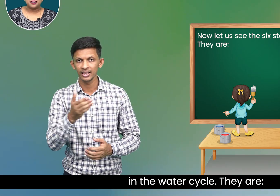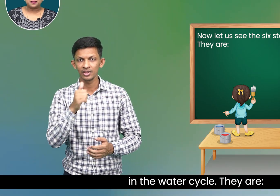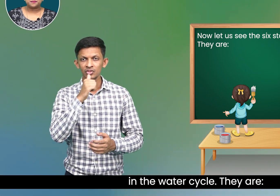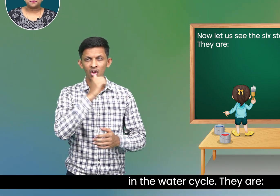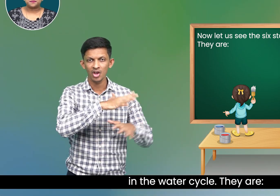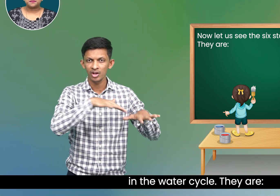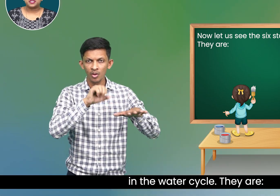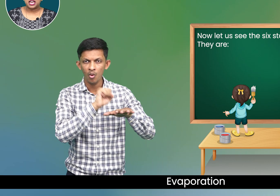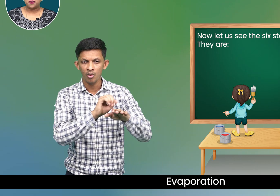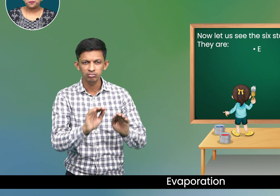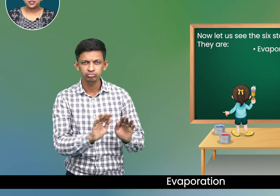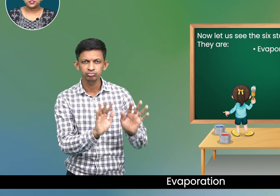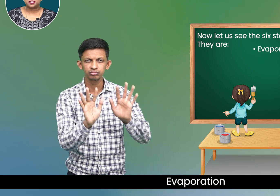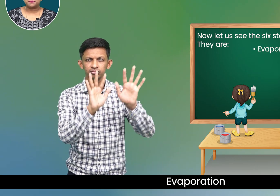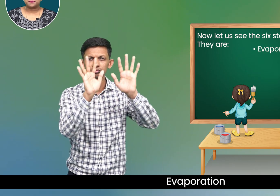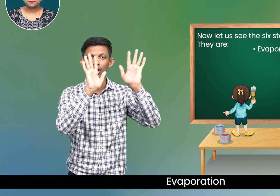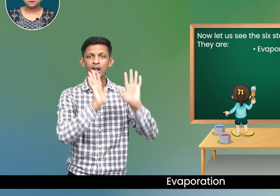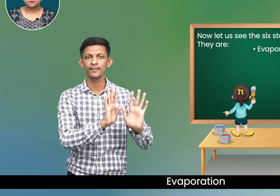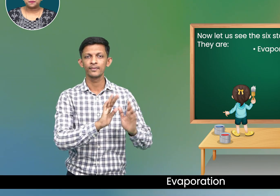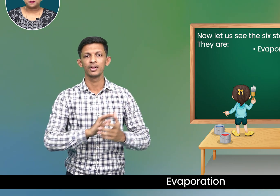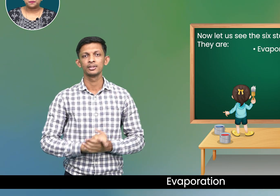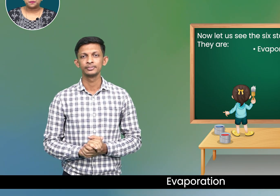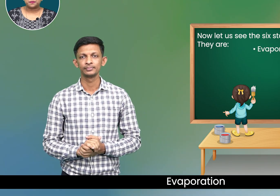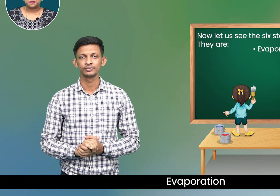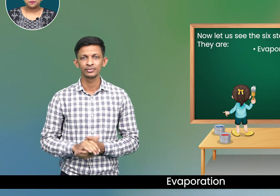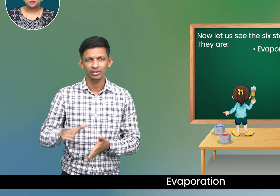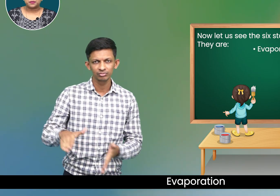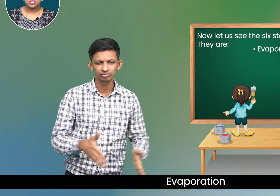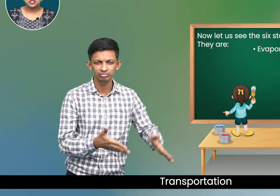They are evaporation,